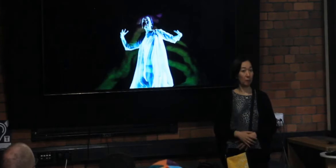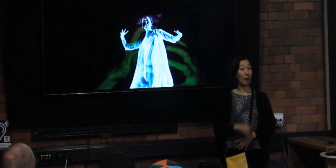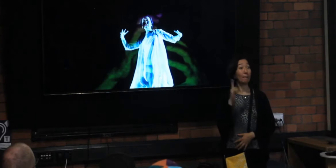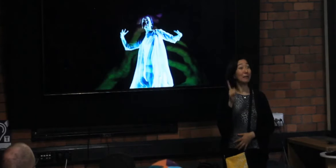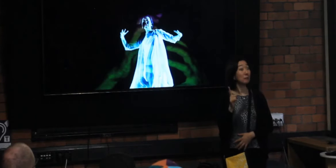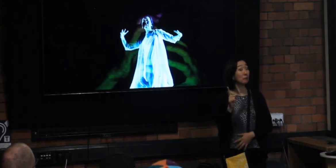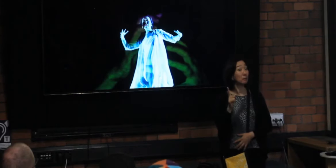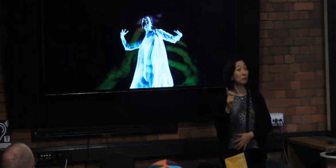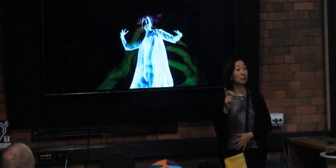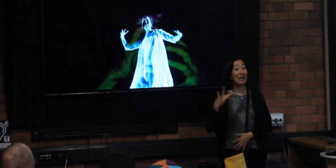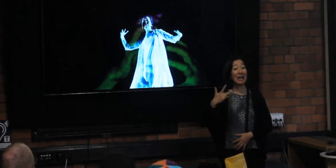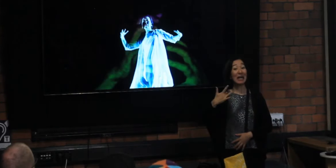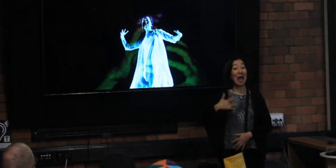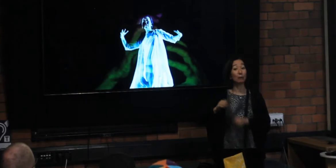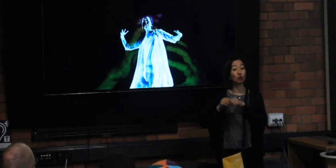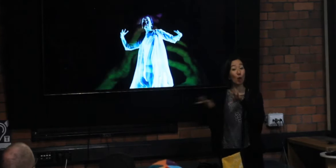touch.